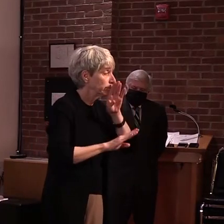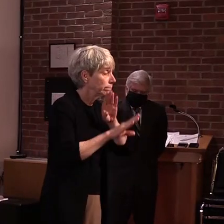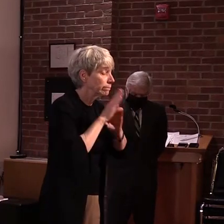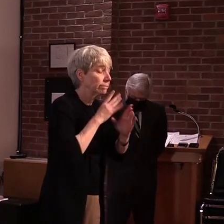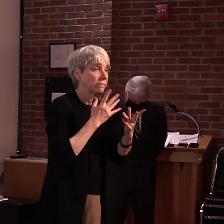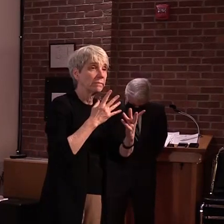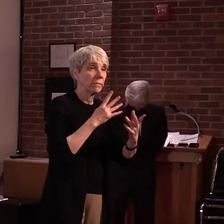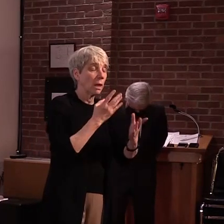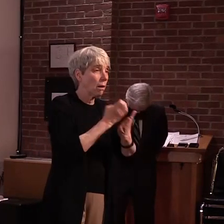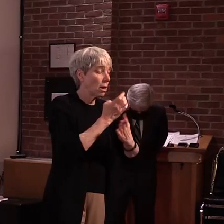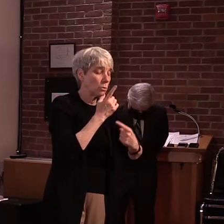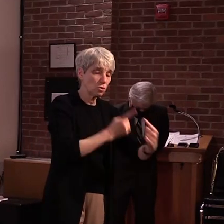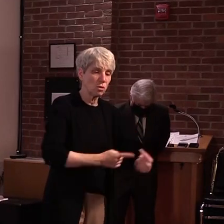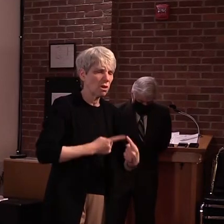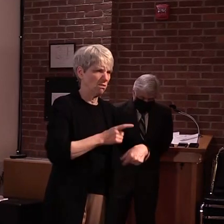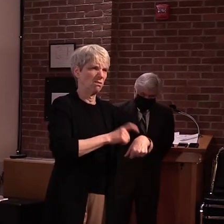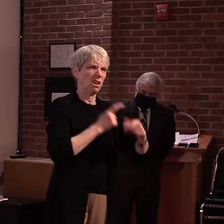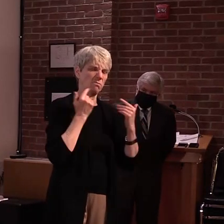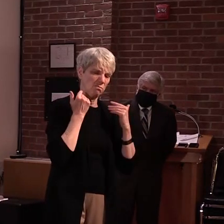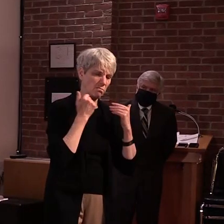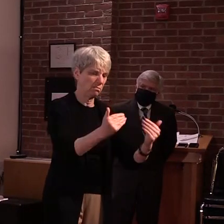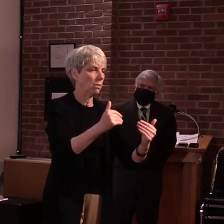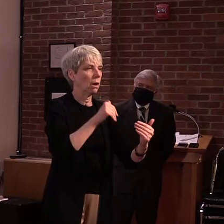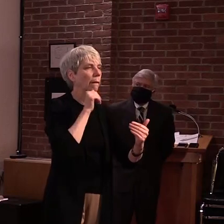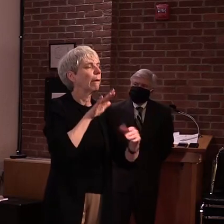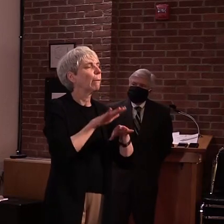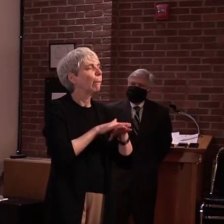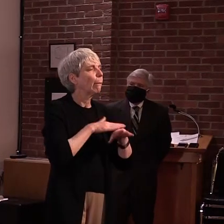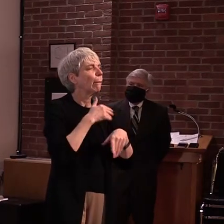economy. Okay, great, thank you.